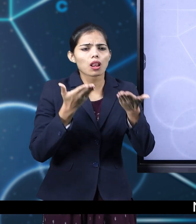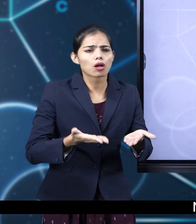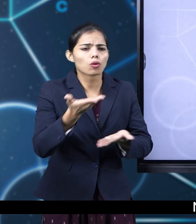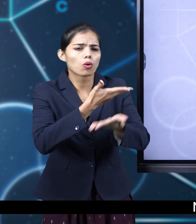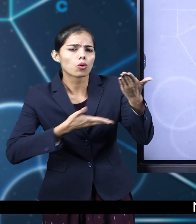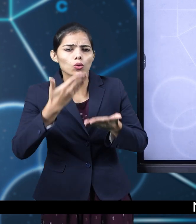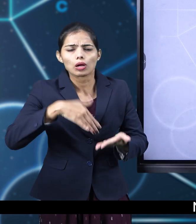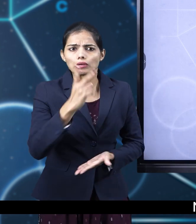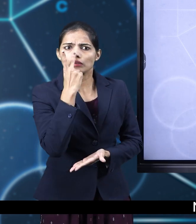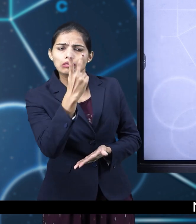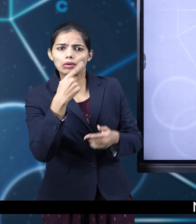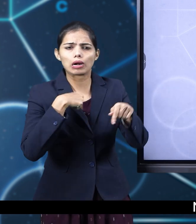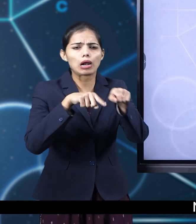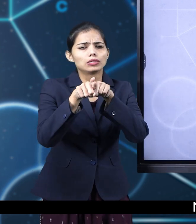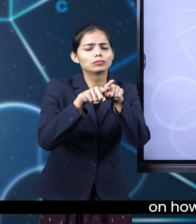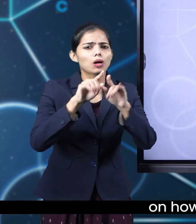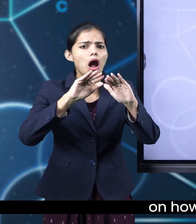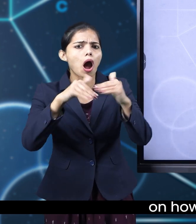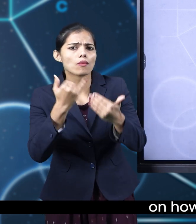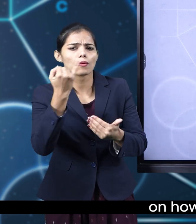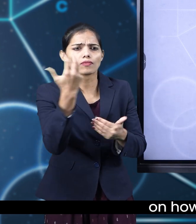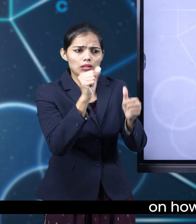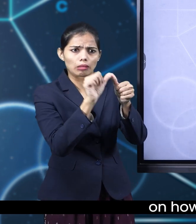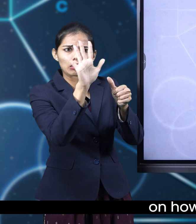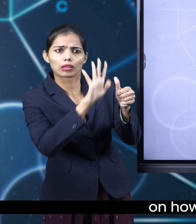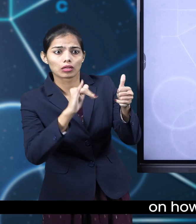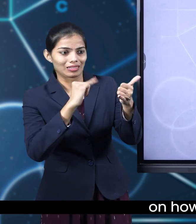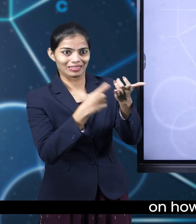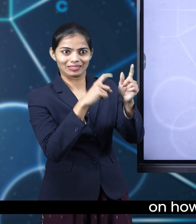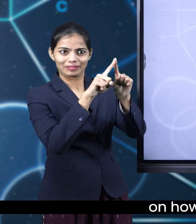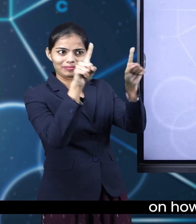Now, we will see examples on how to find the area of a rectangle.